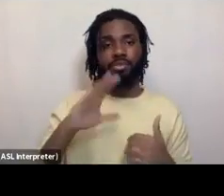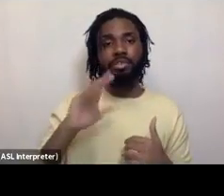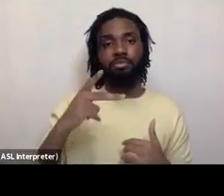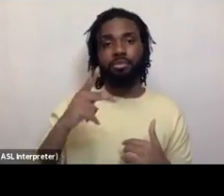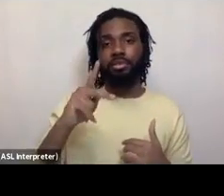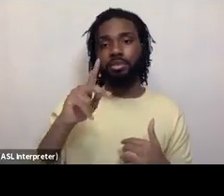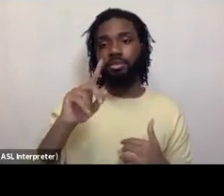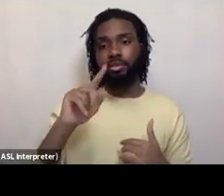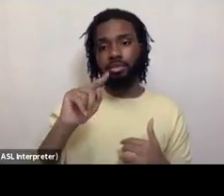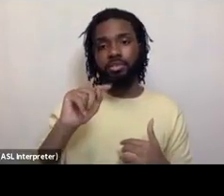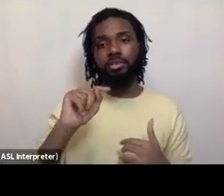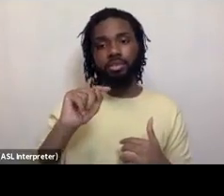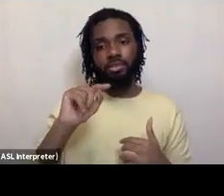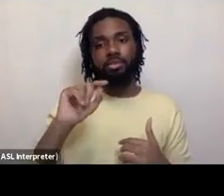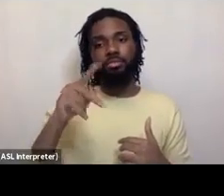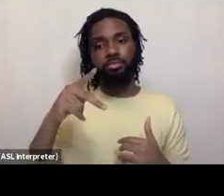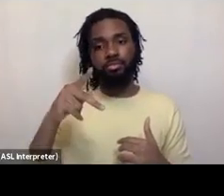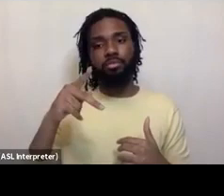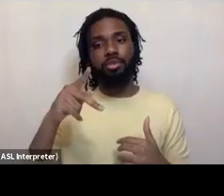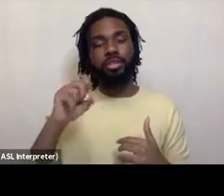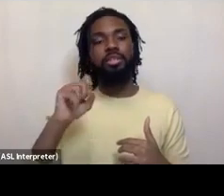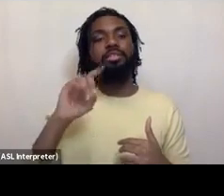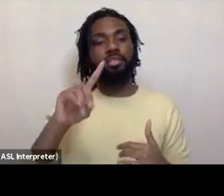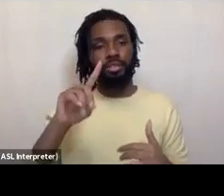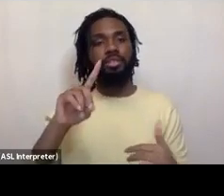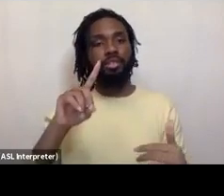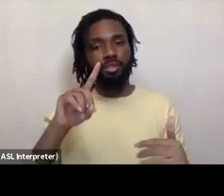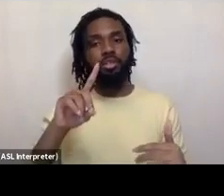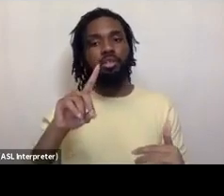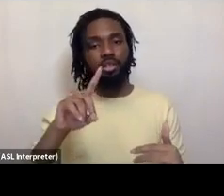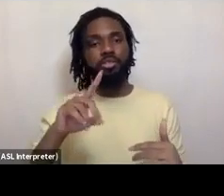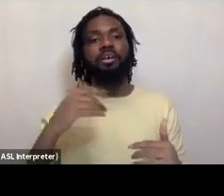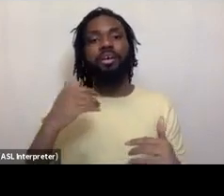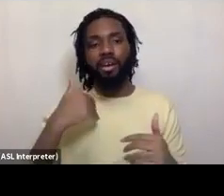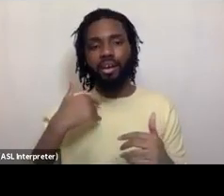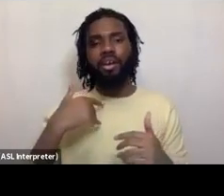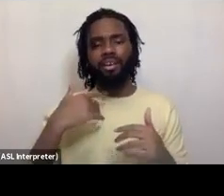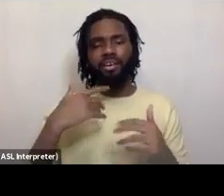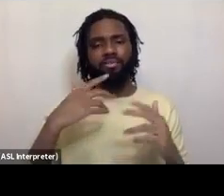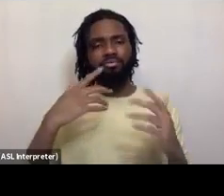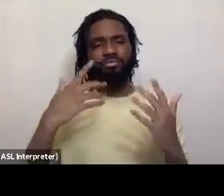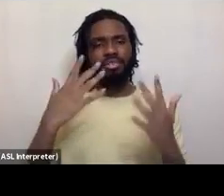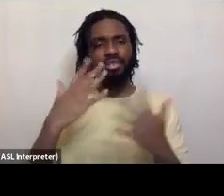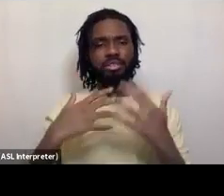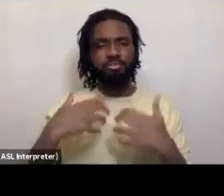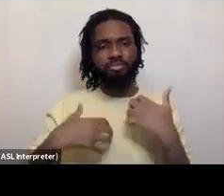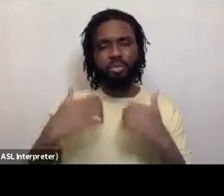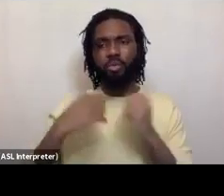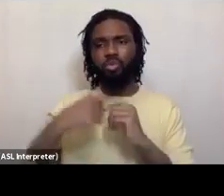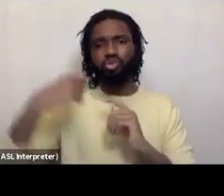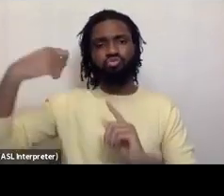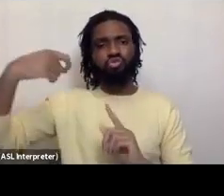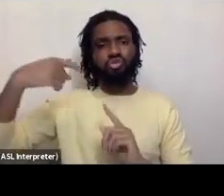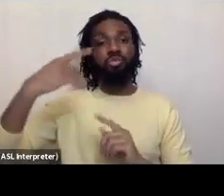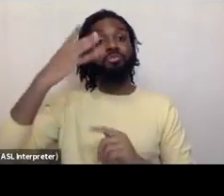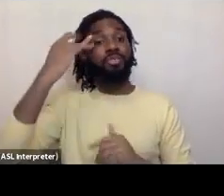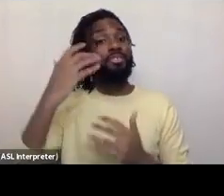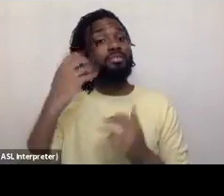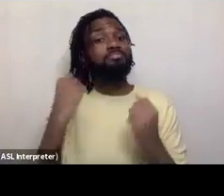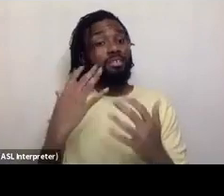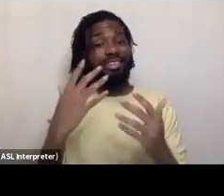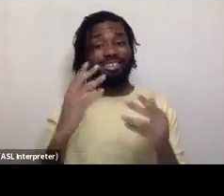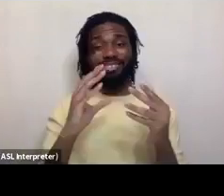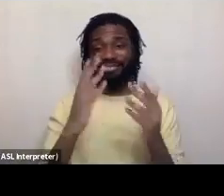very difficult and complicated feelings about trigger warnings because most of the things that come out of my mouth are going to be